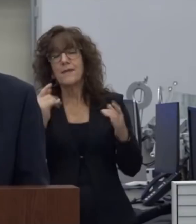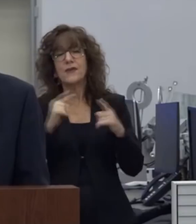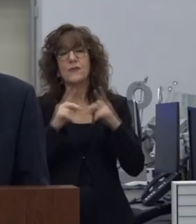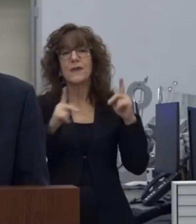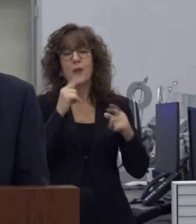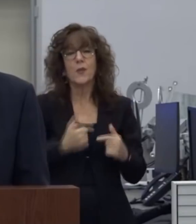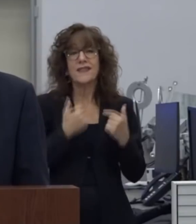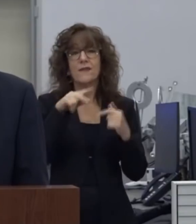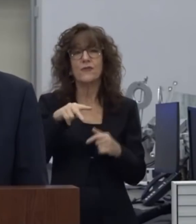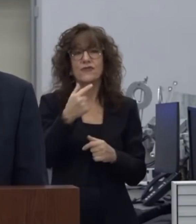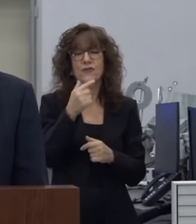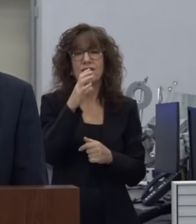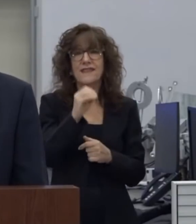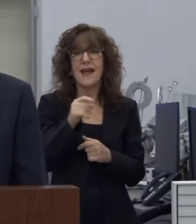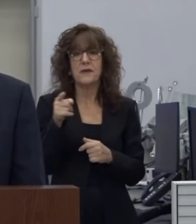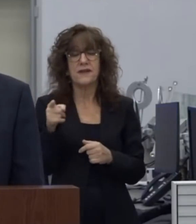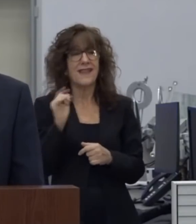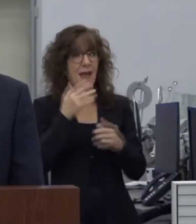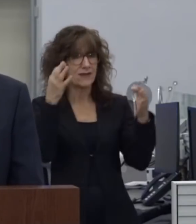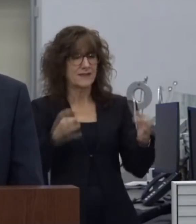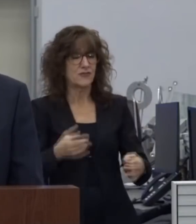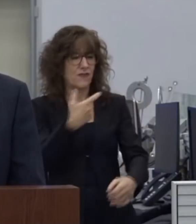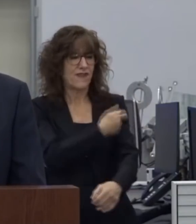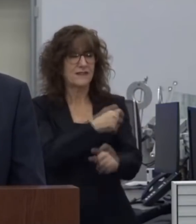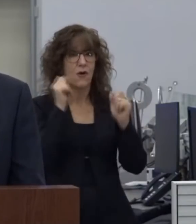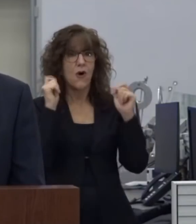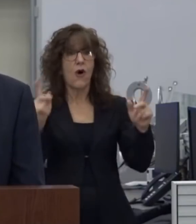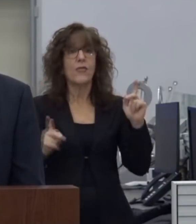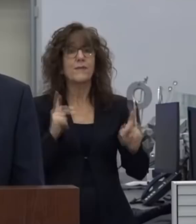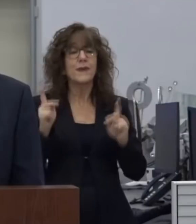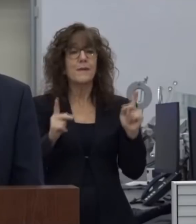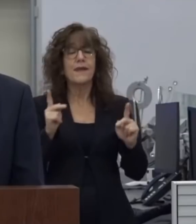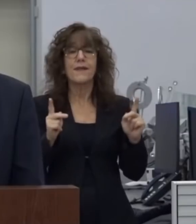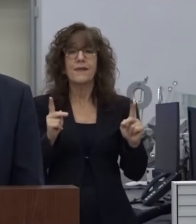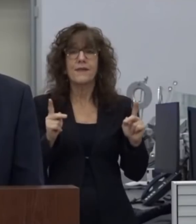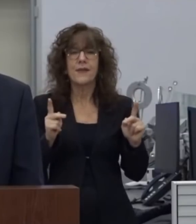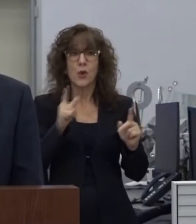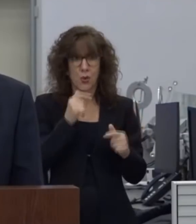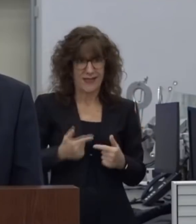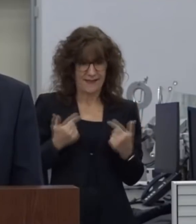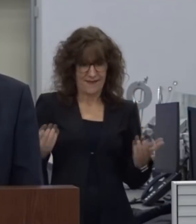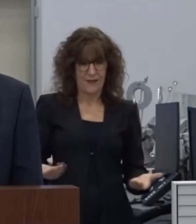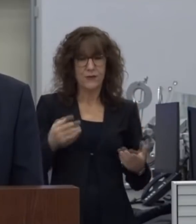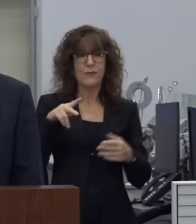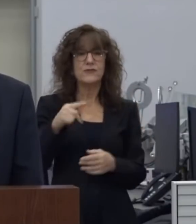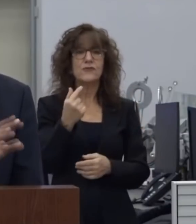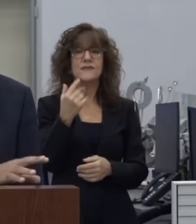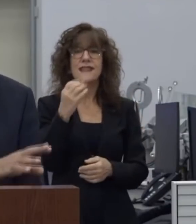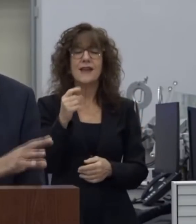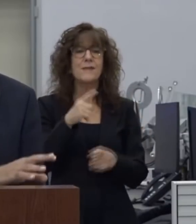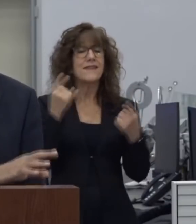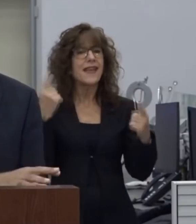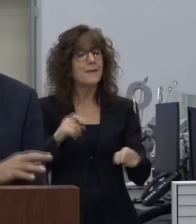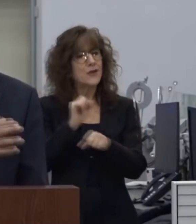vaccinated here? Our decision is to vaccinate all of the folks who live in Prince George's County, but if they happen